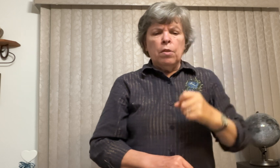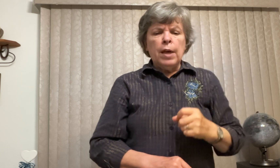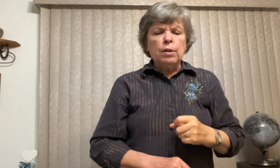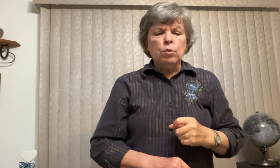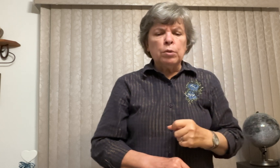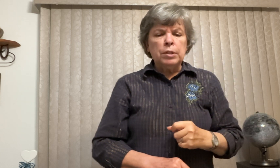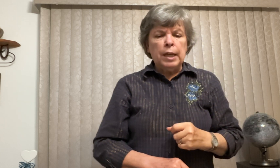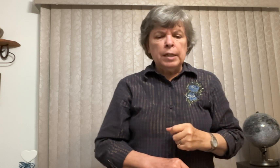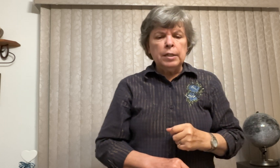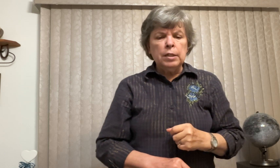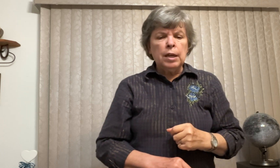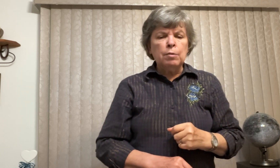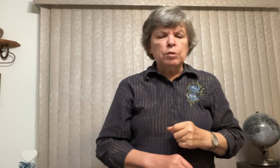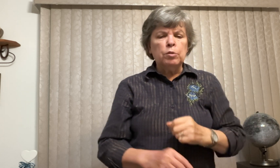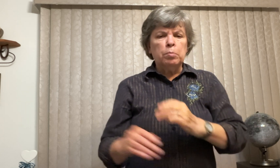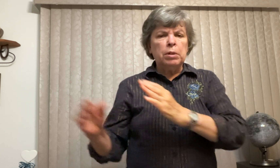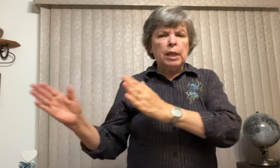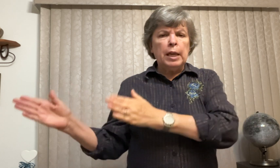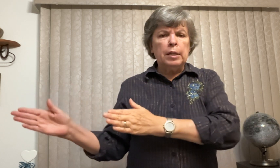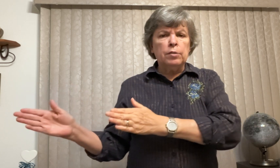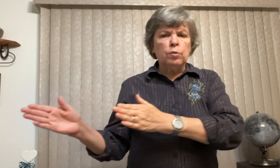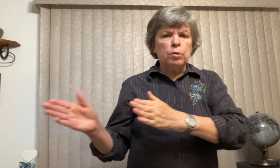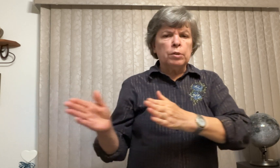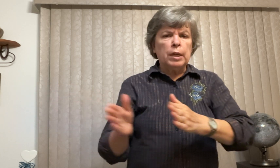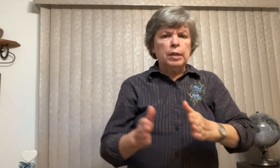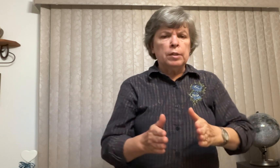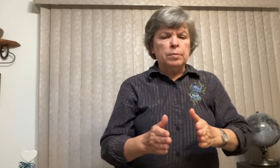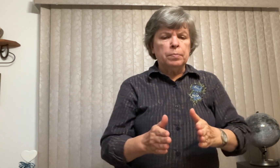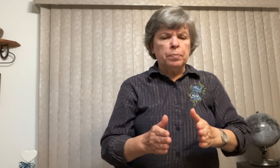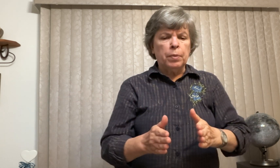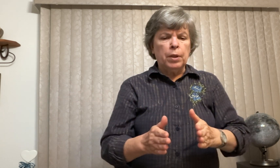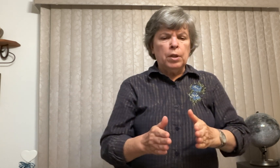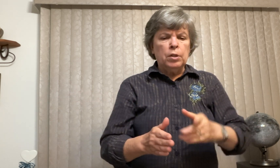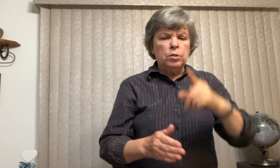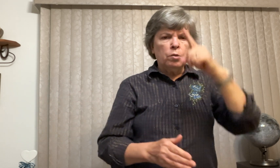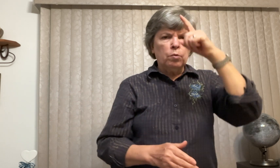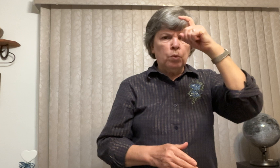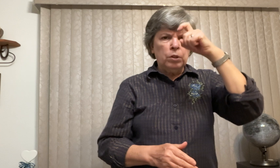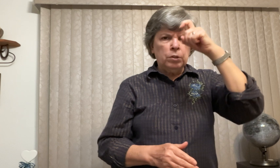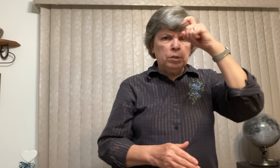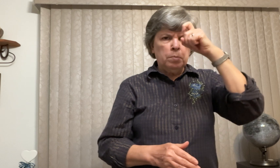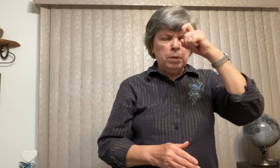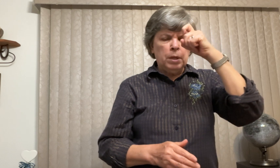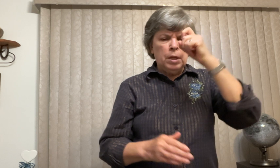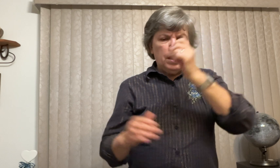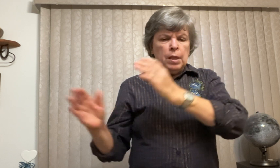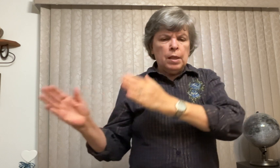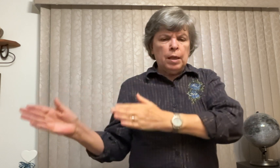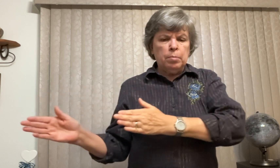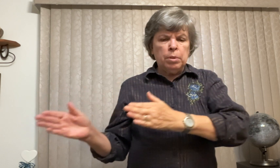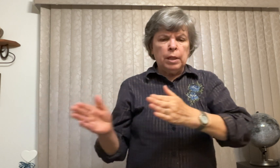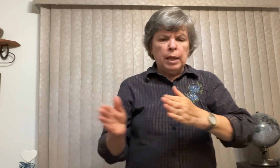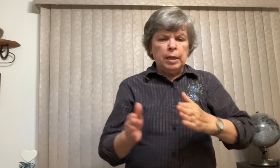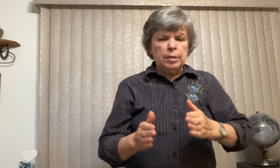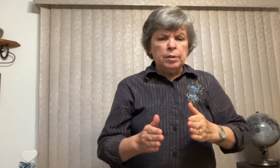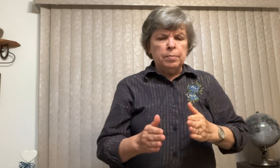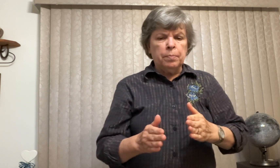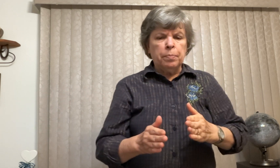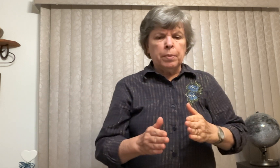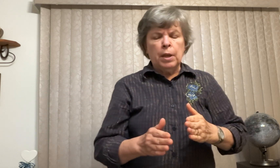That ordained, I would do planned for ordained. So the wisdom that planned.